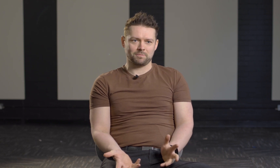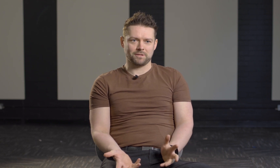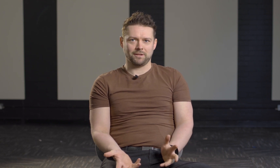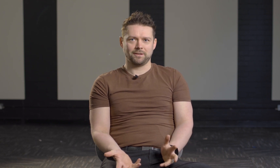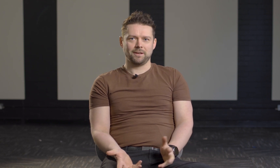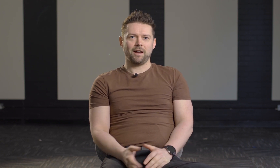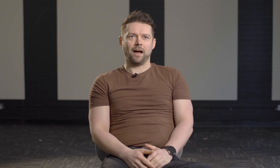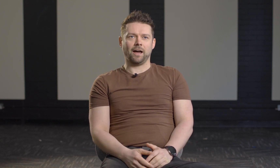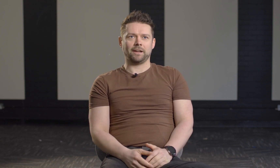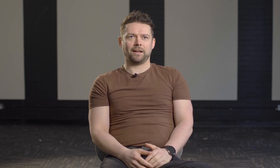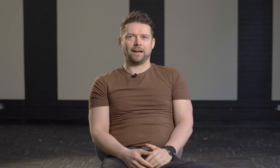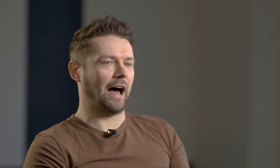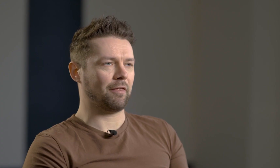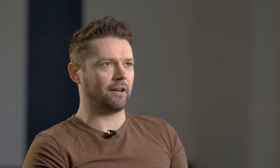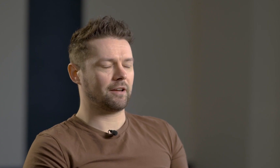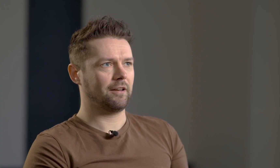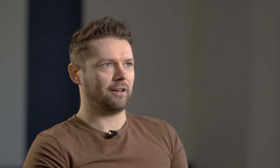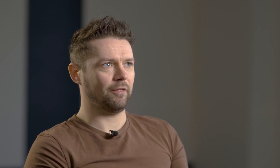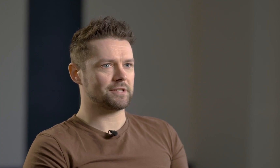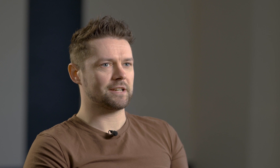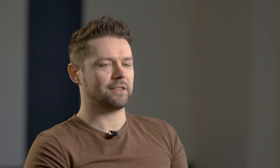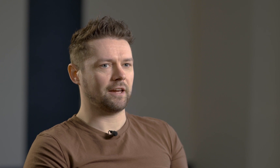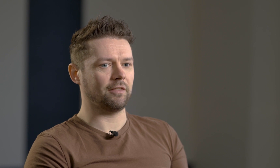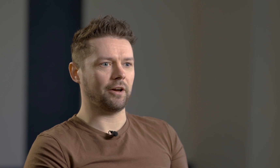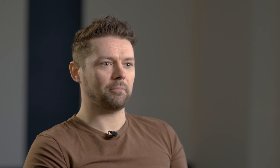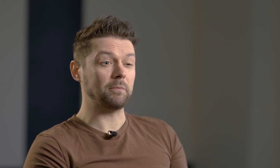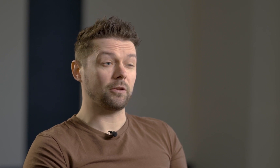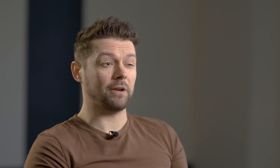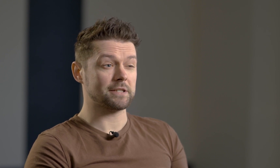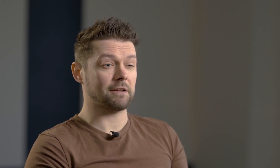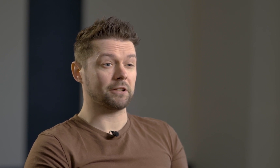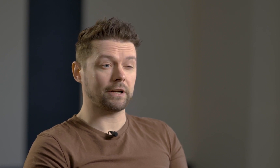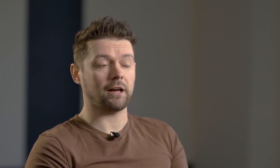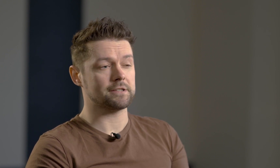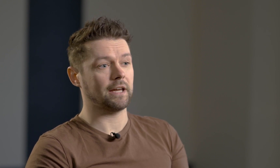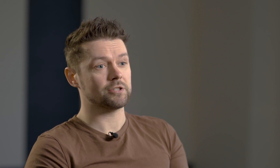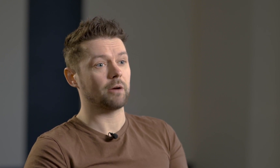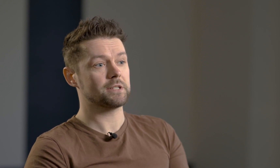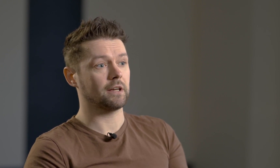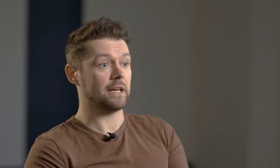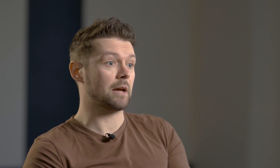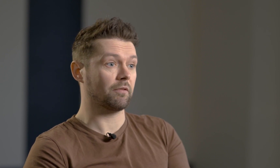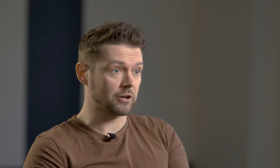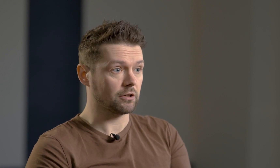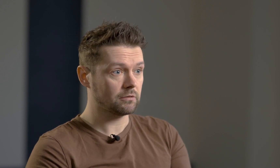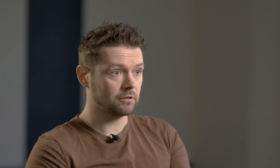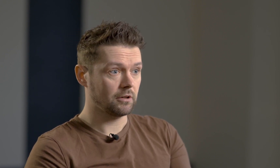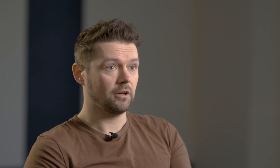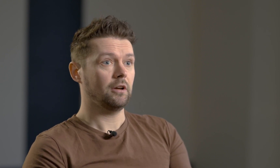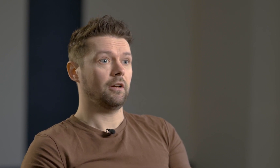hospital? And I think there's this thing that people don't necessarily realise, that interpreting is a profession.